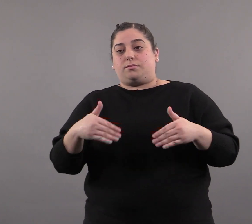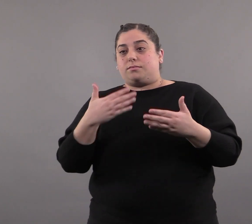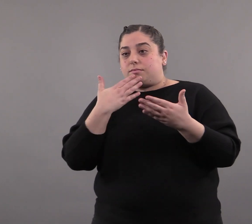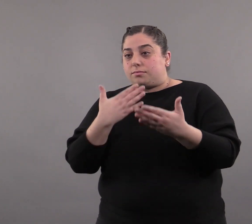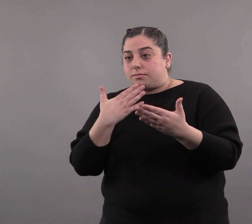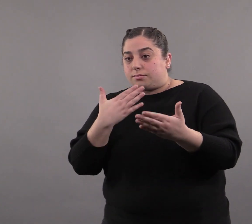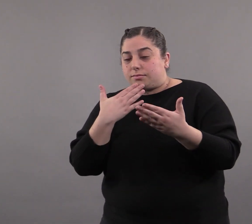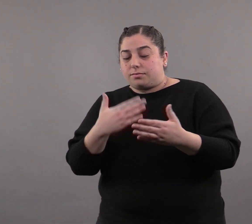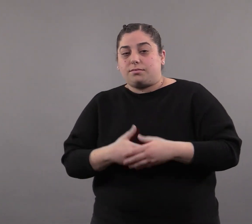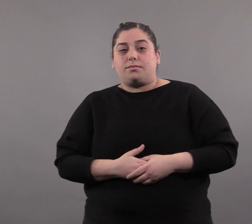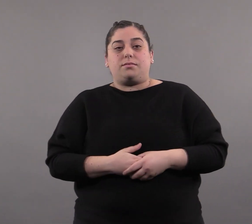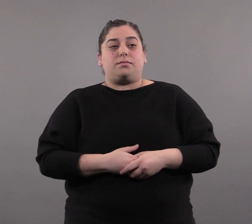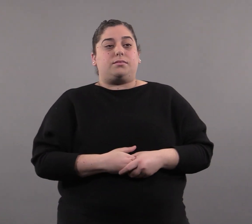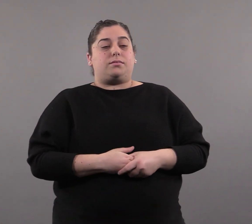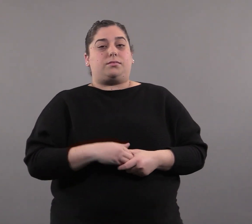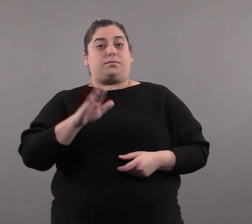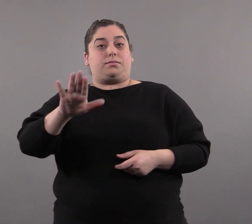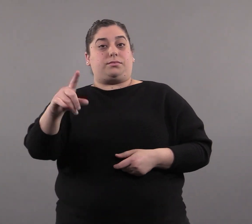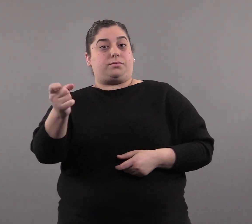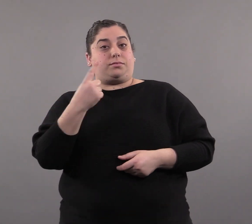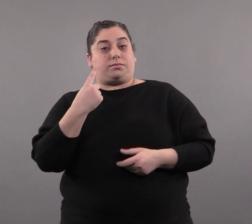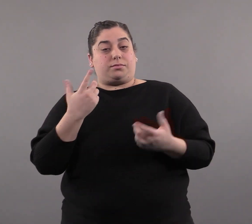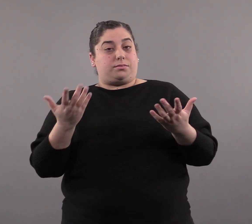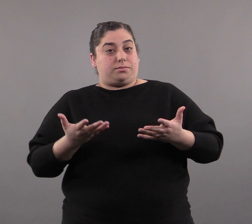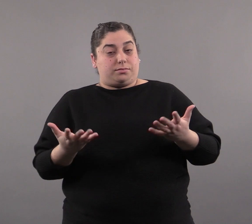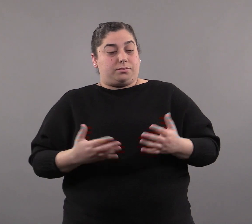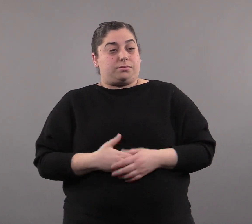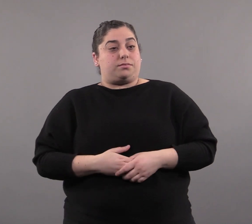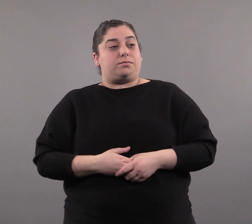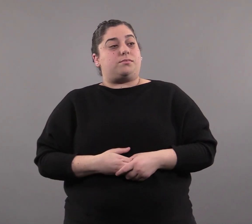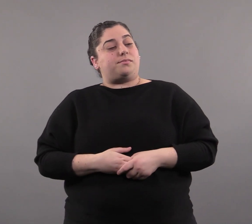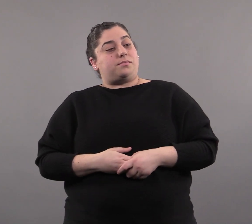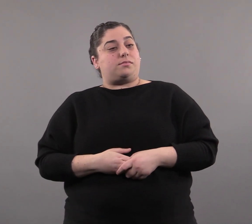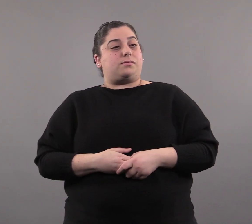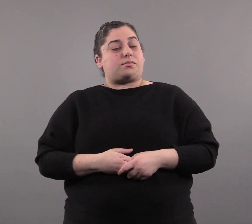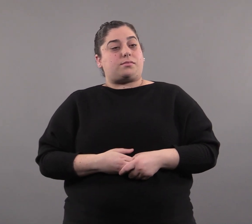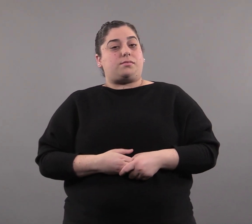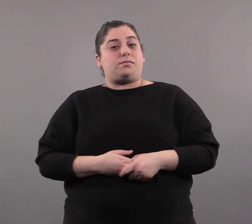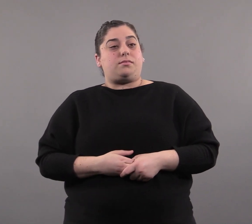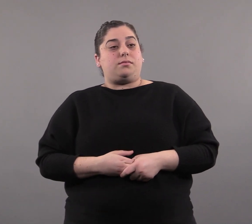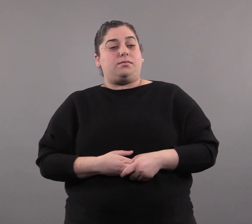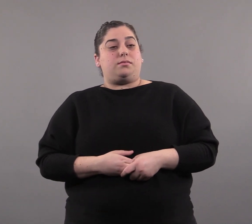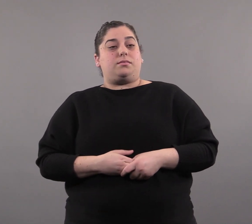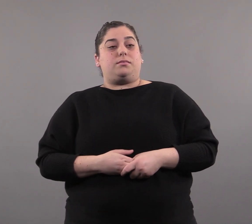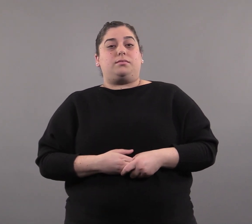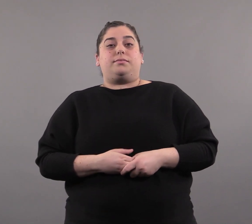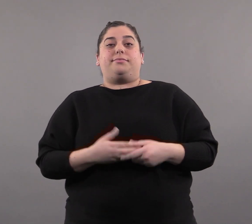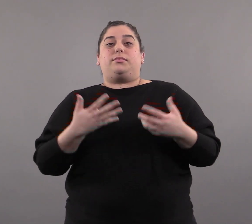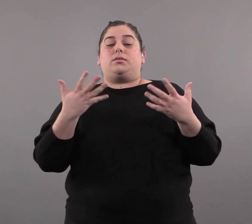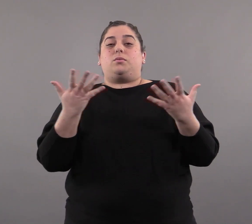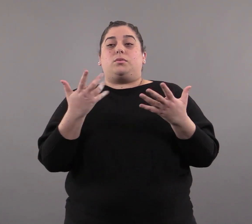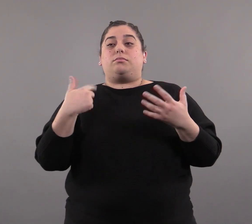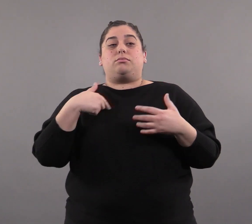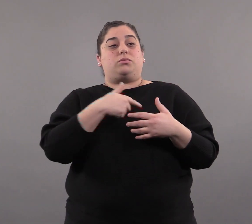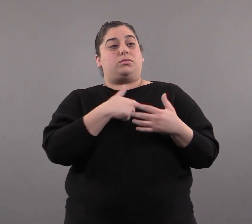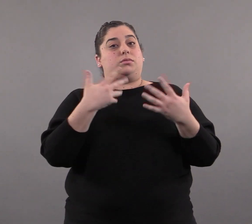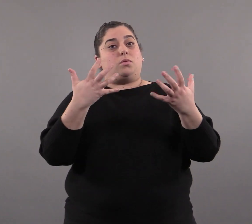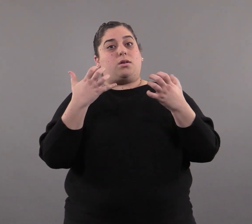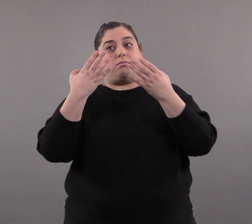The question relates with regard to our desired takeaway. As I discussed during the last